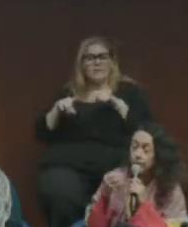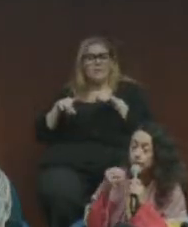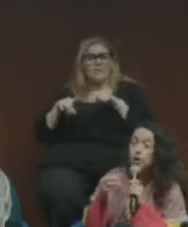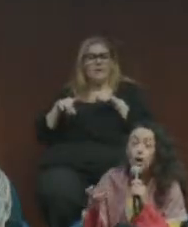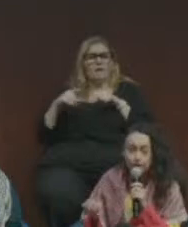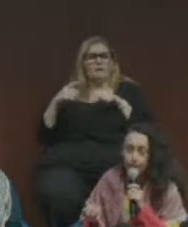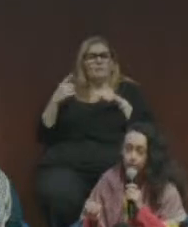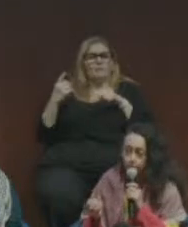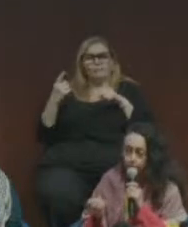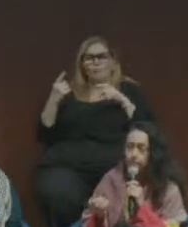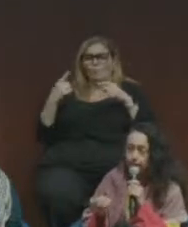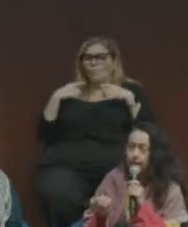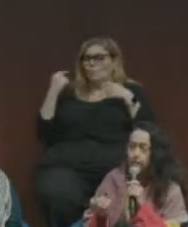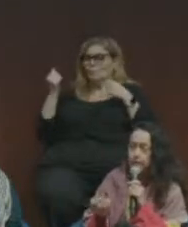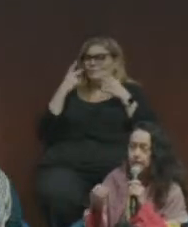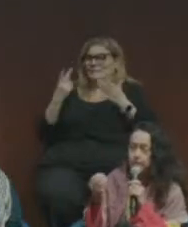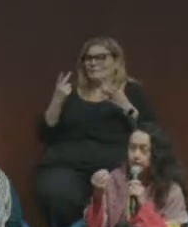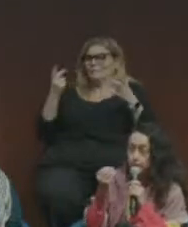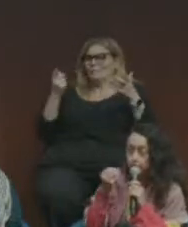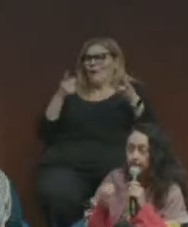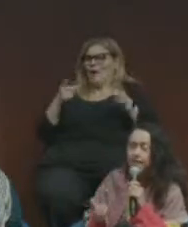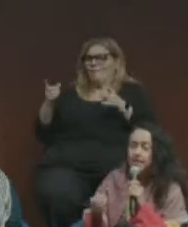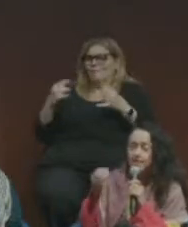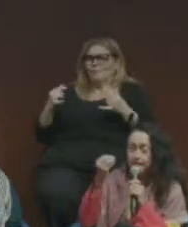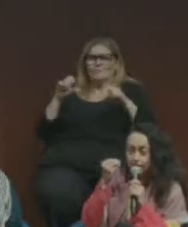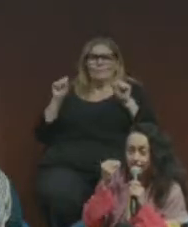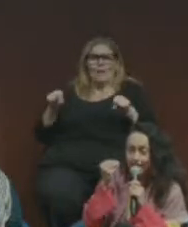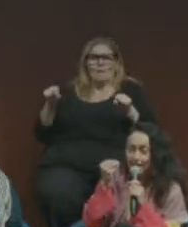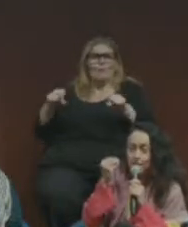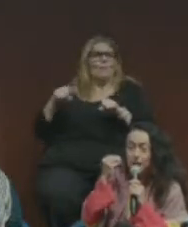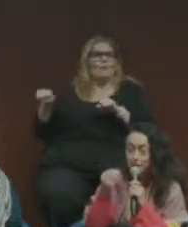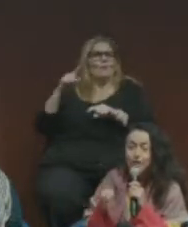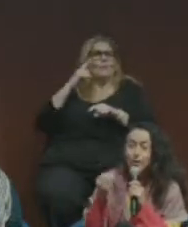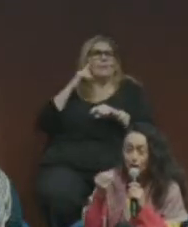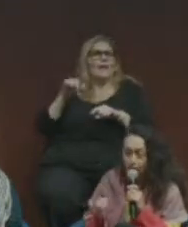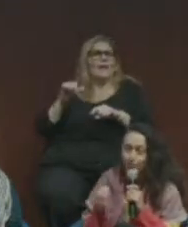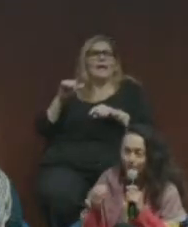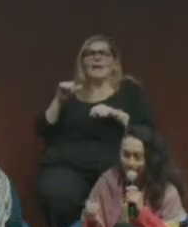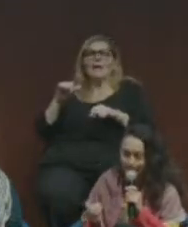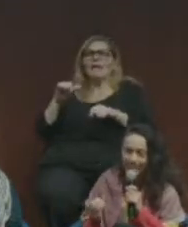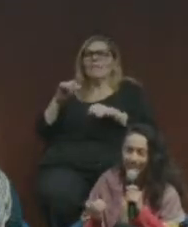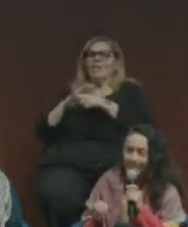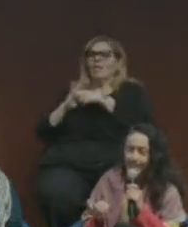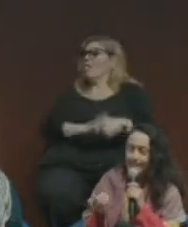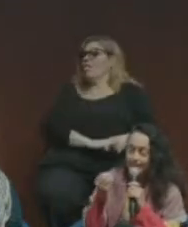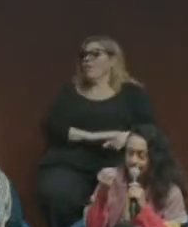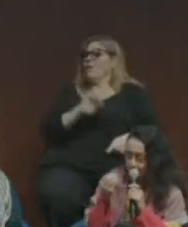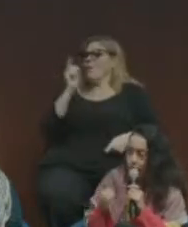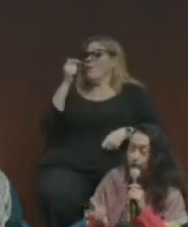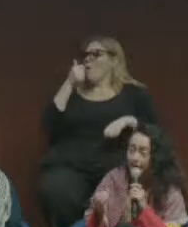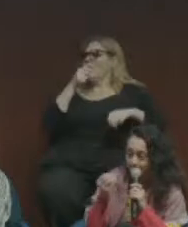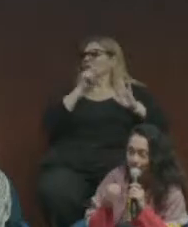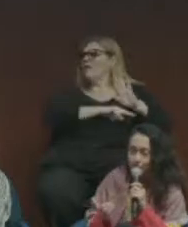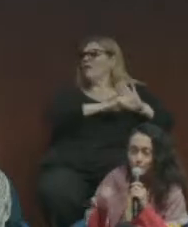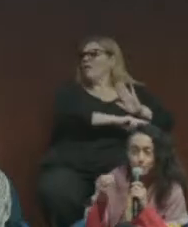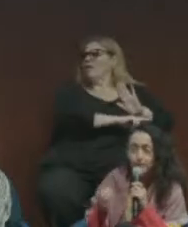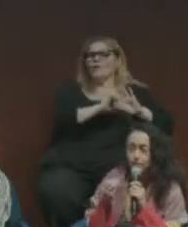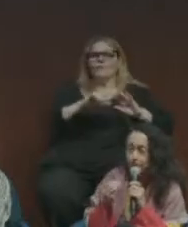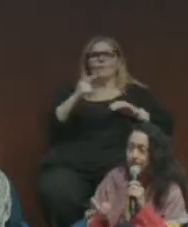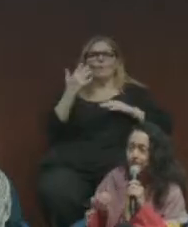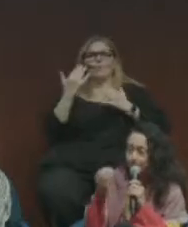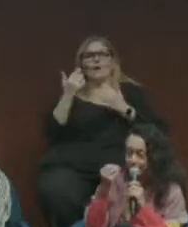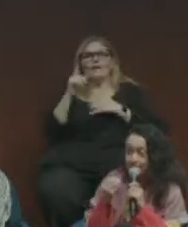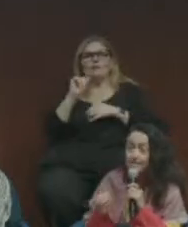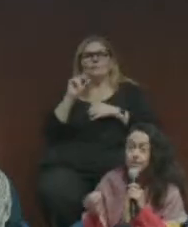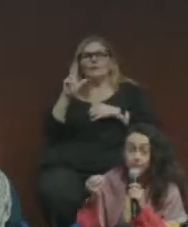is what we are all capable of, right? When you think that they've buried all of us, then wait another 20,